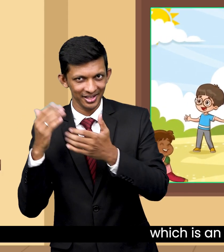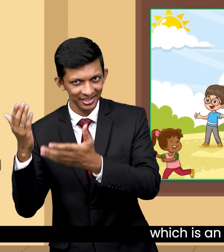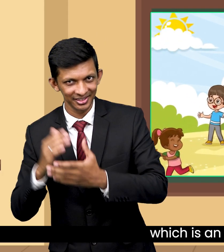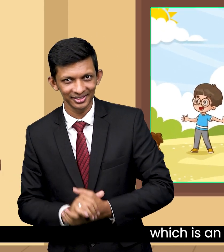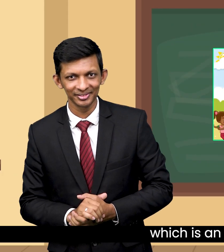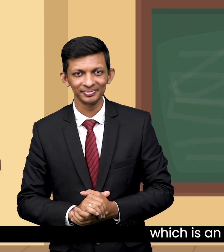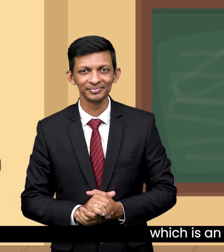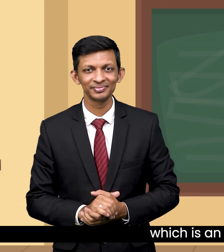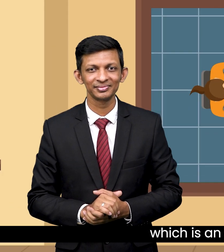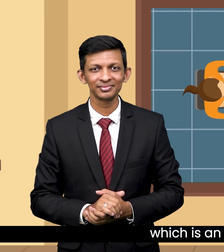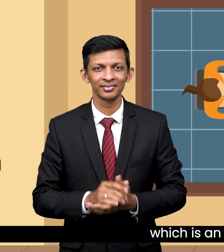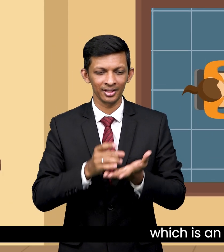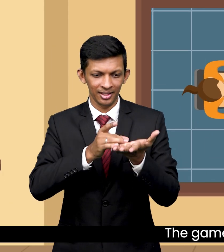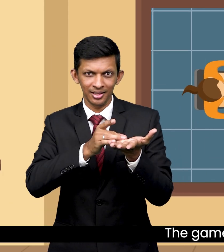game.